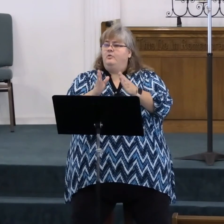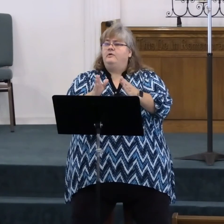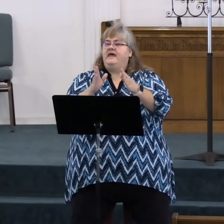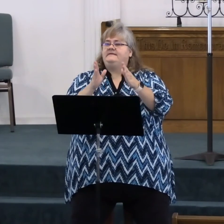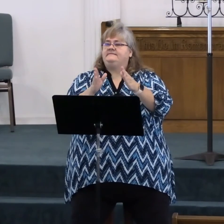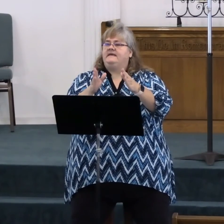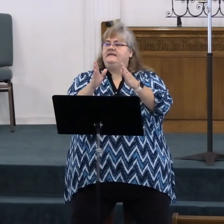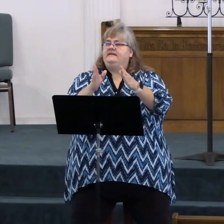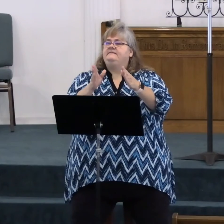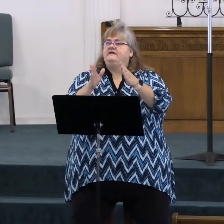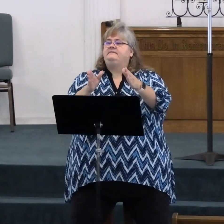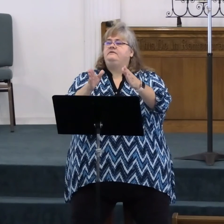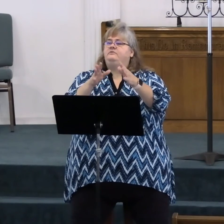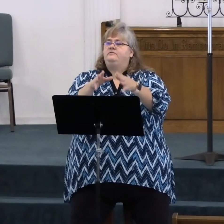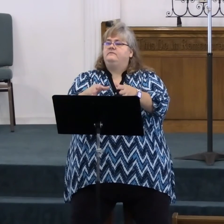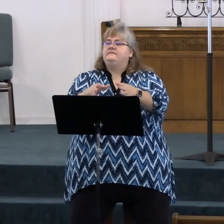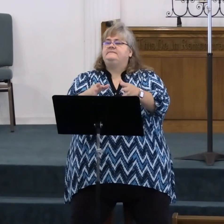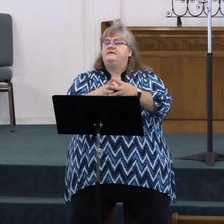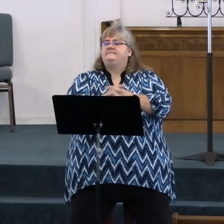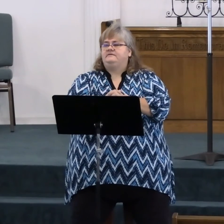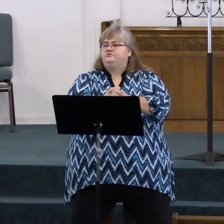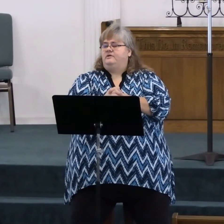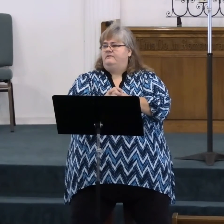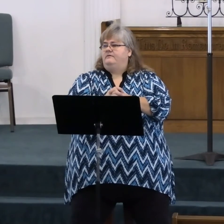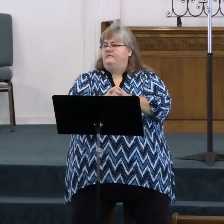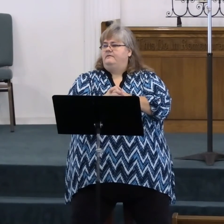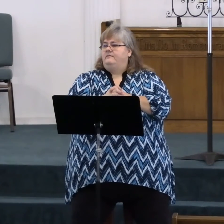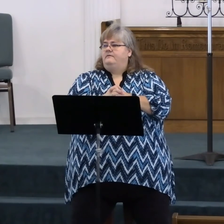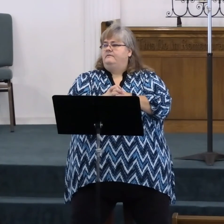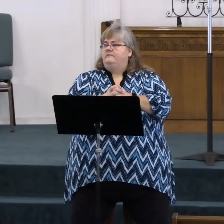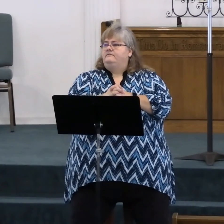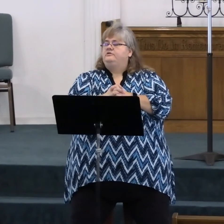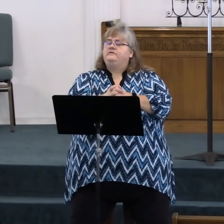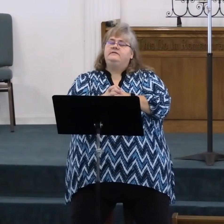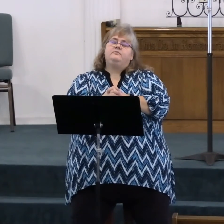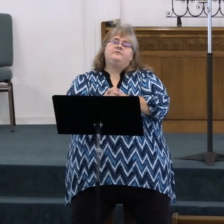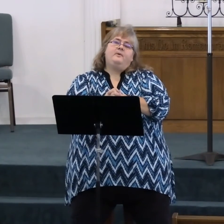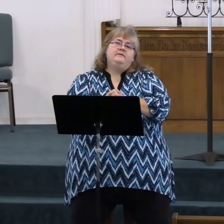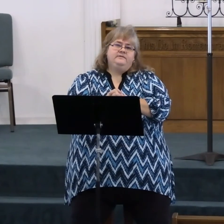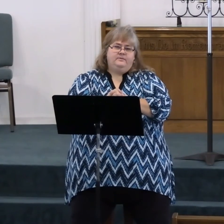Lord has said anything to you during this message, then you need to respond to Him.